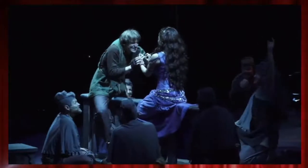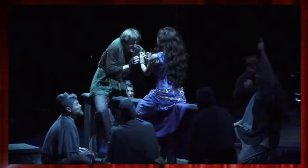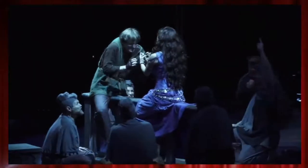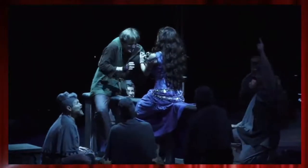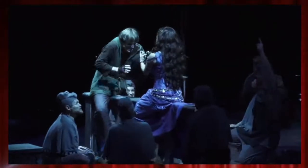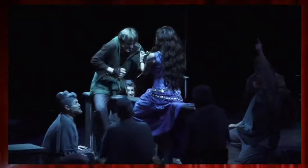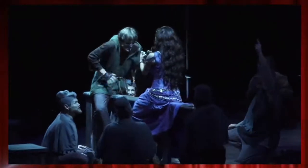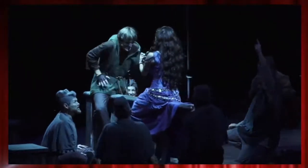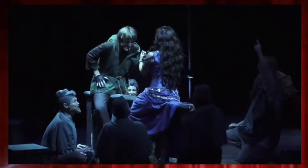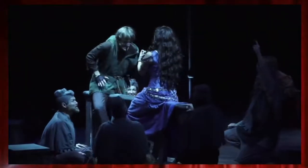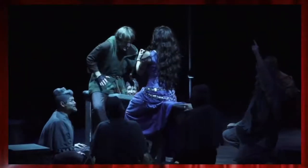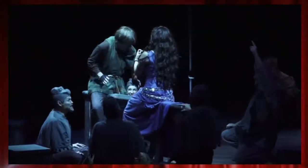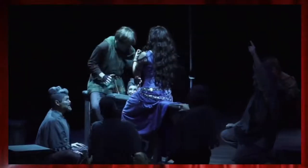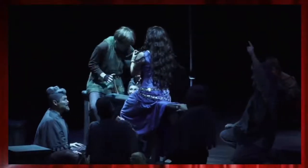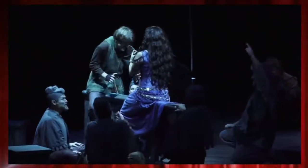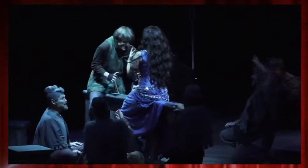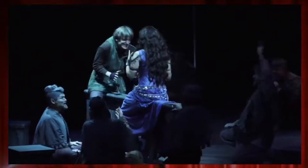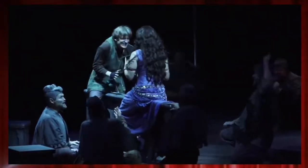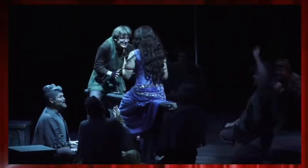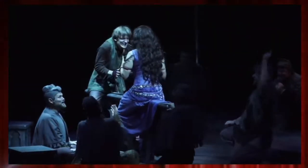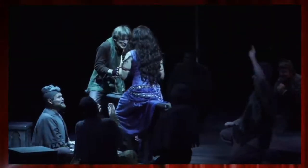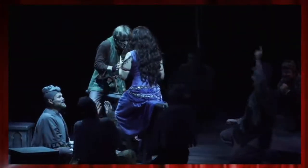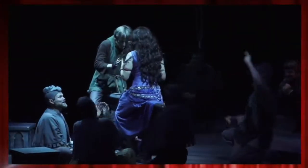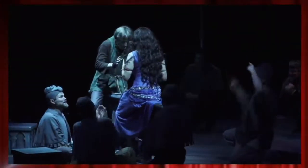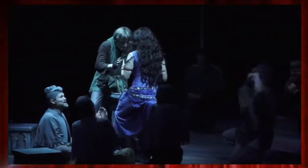sitting. The two of you sitting.